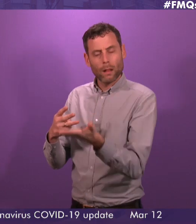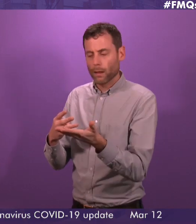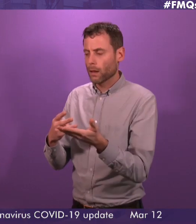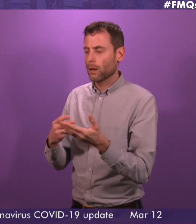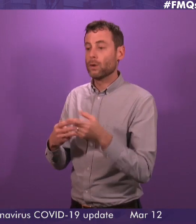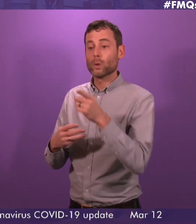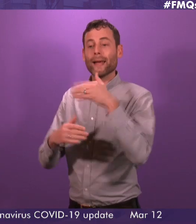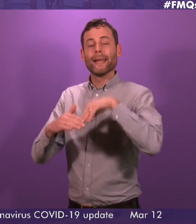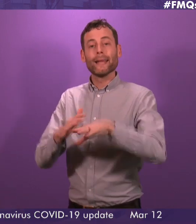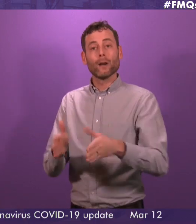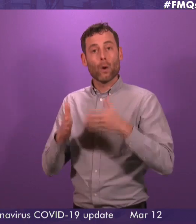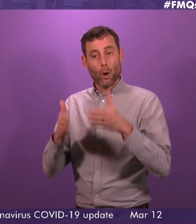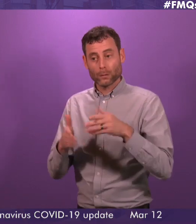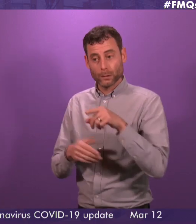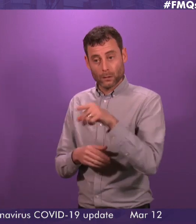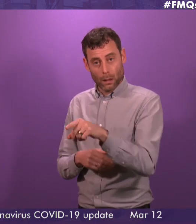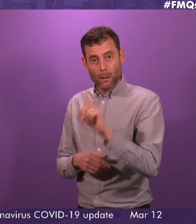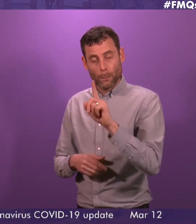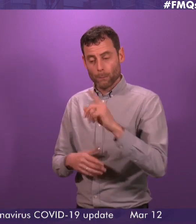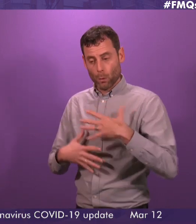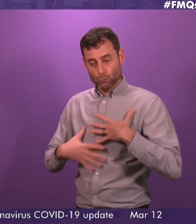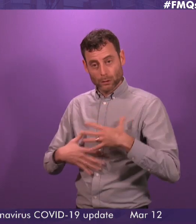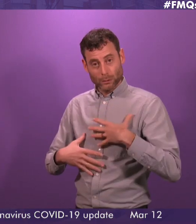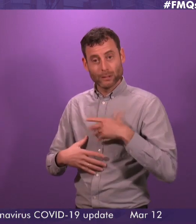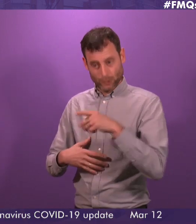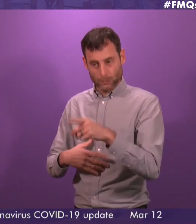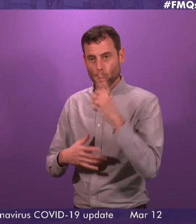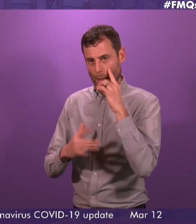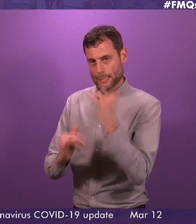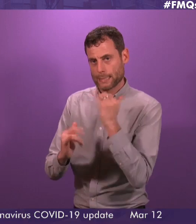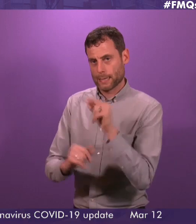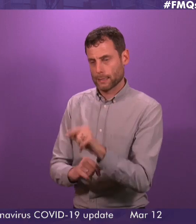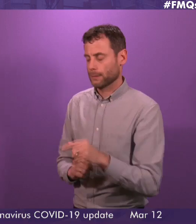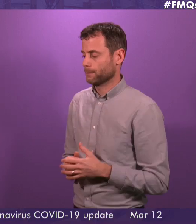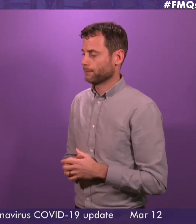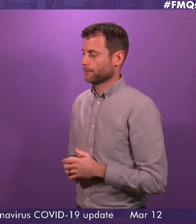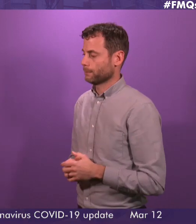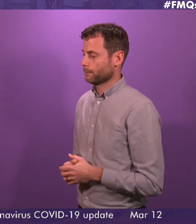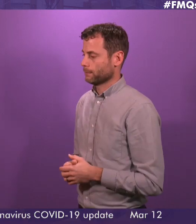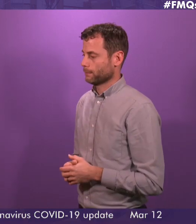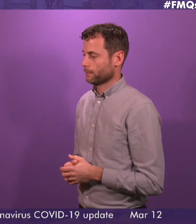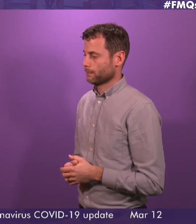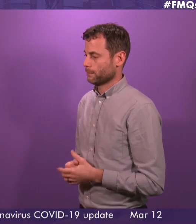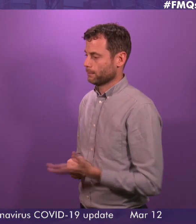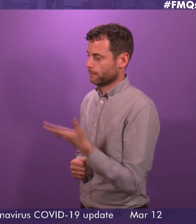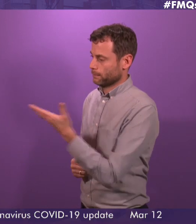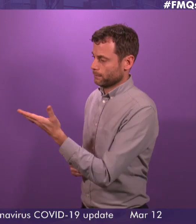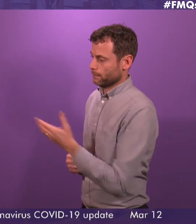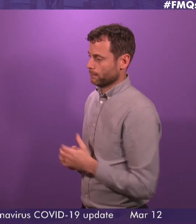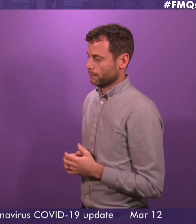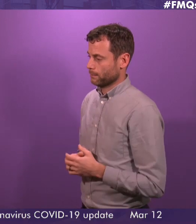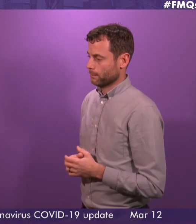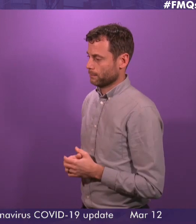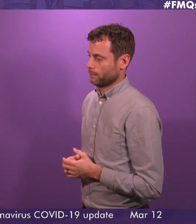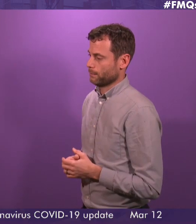individuals admitted to hospital for a respiratory condition. Thank you. Jamie Green, to be followed by John Mason. Thank you, President Officer.